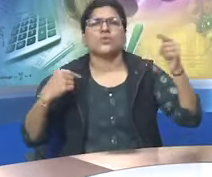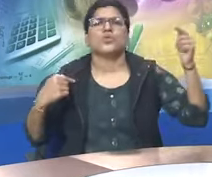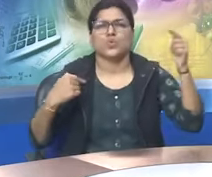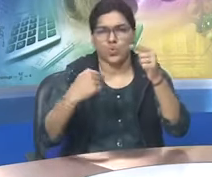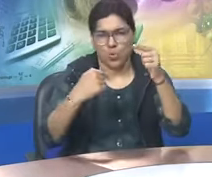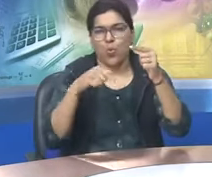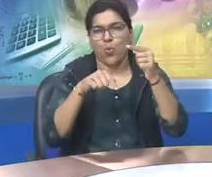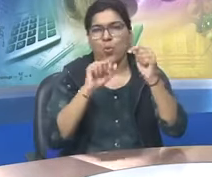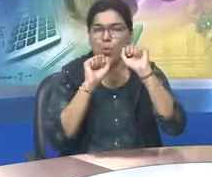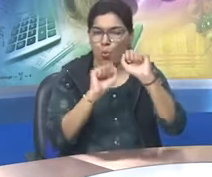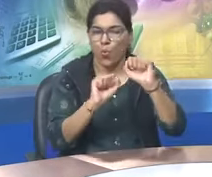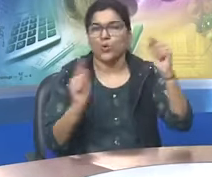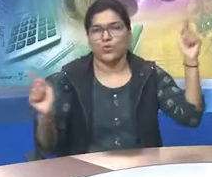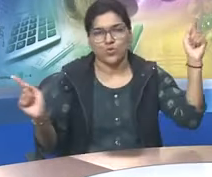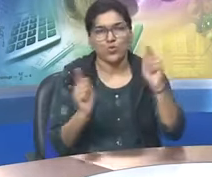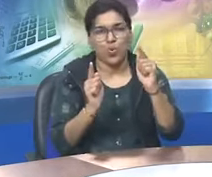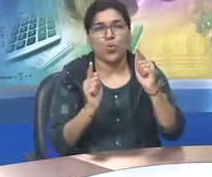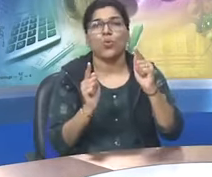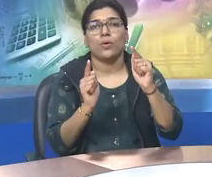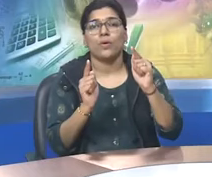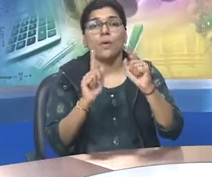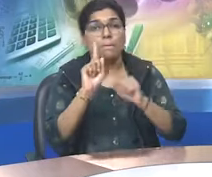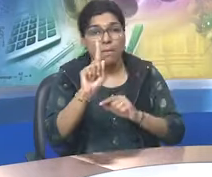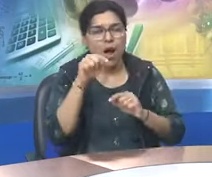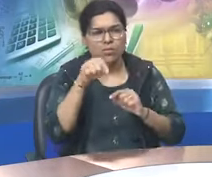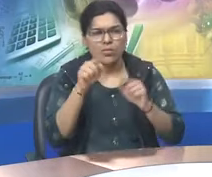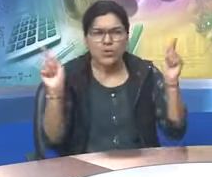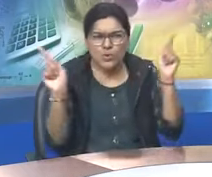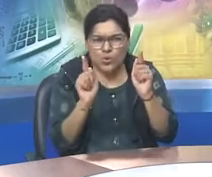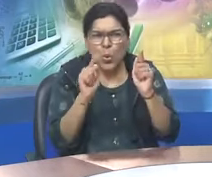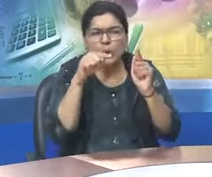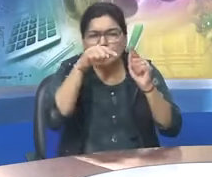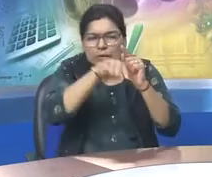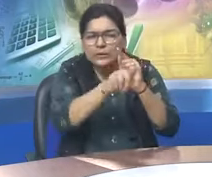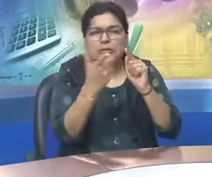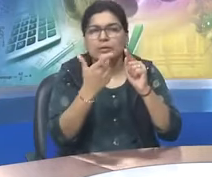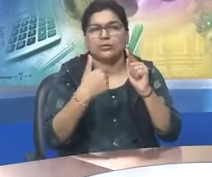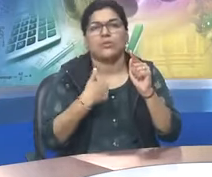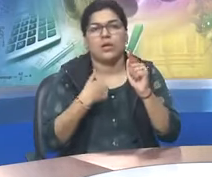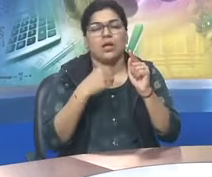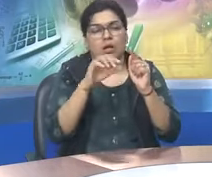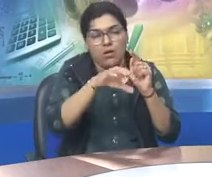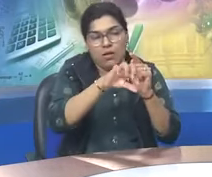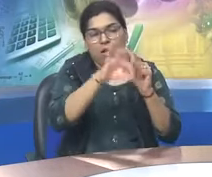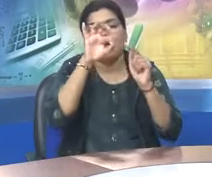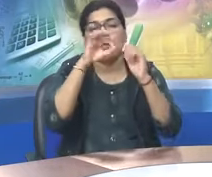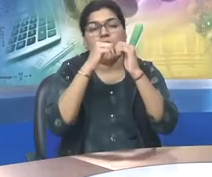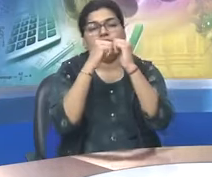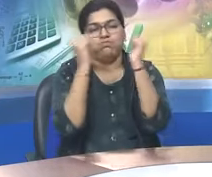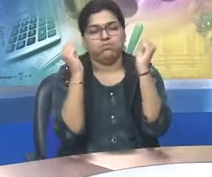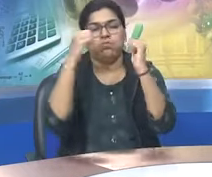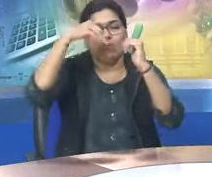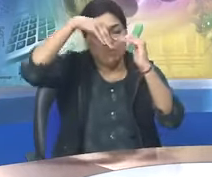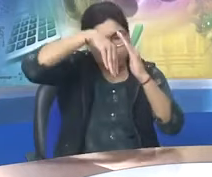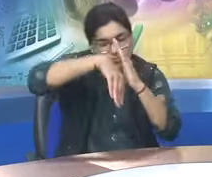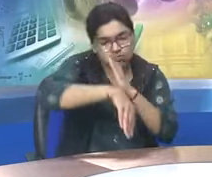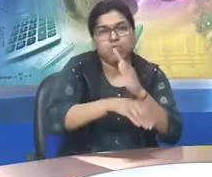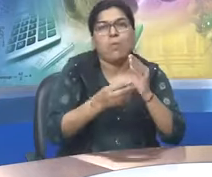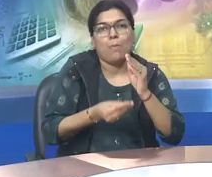a long one. It's a short poem, but we would be